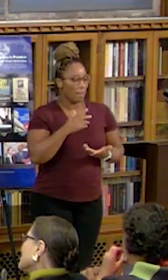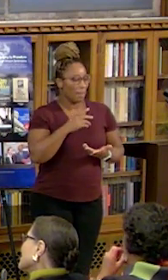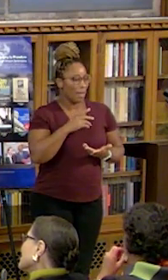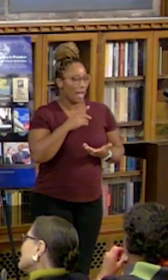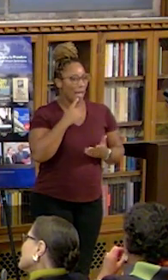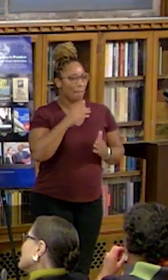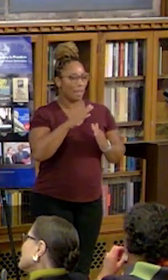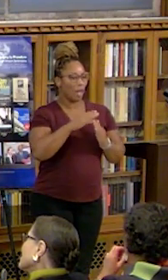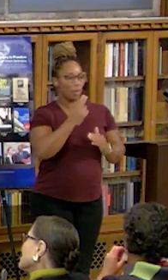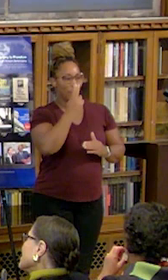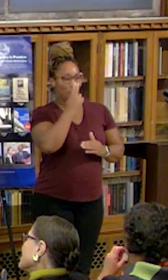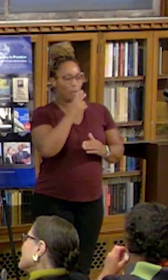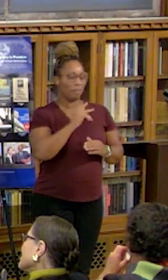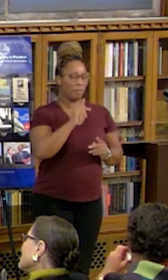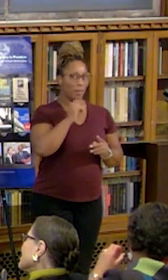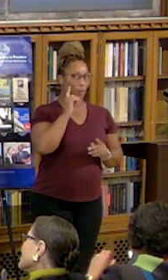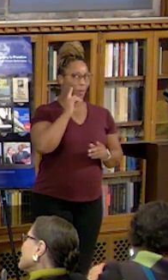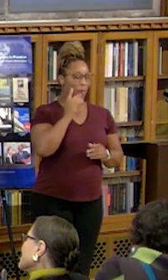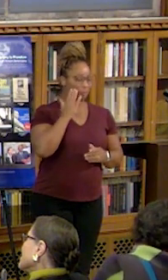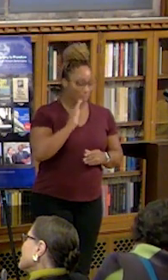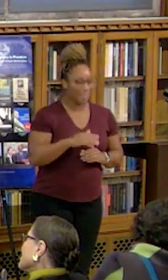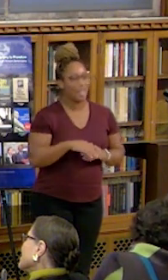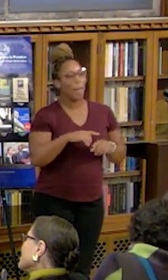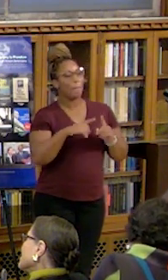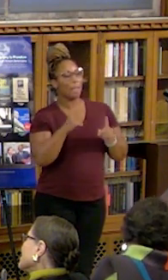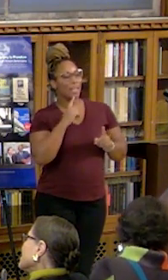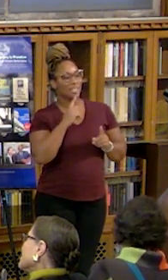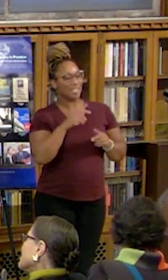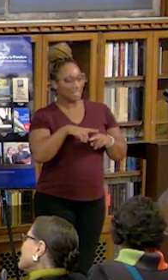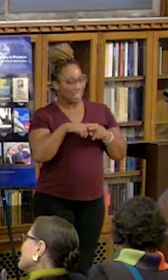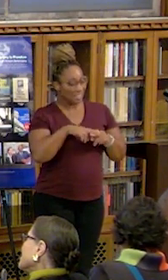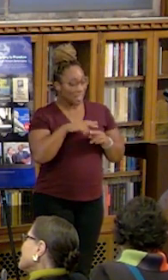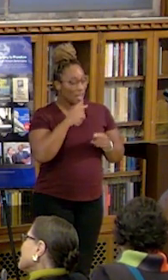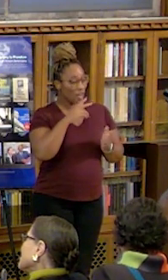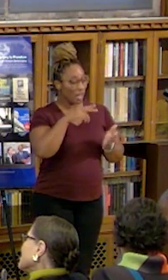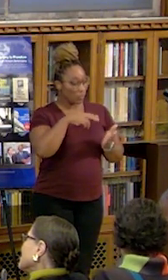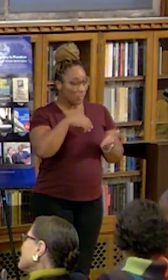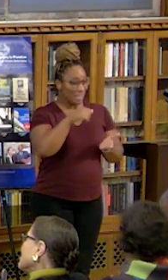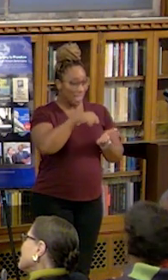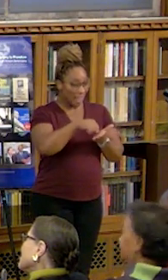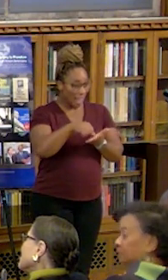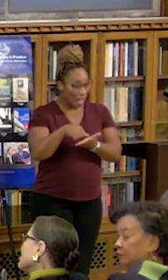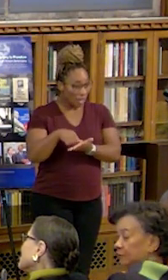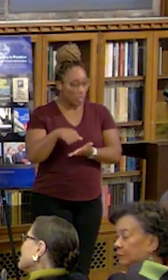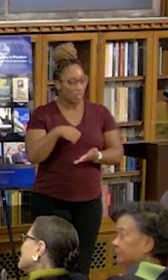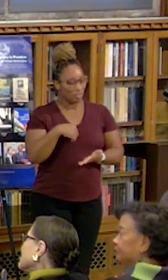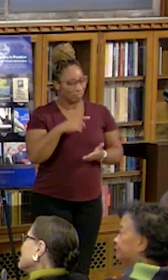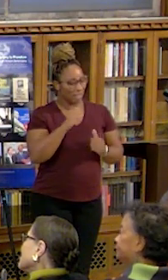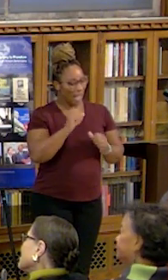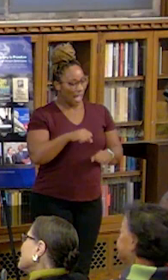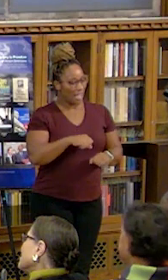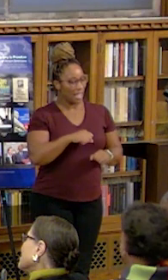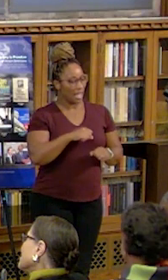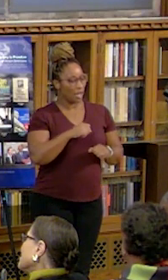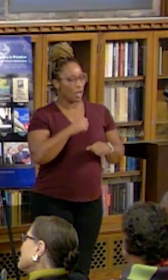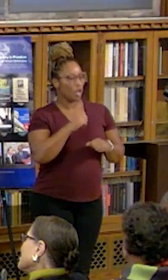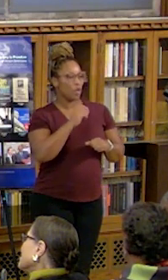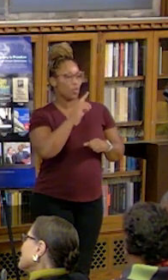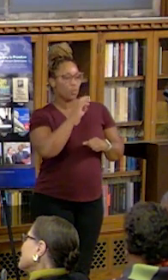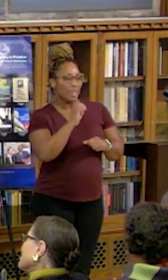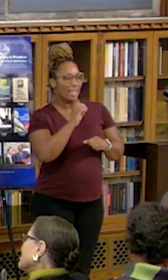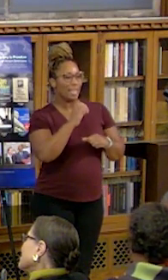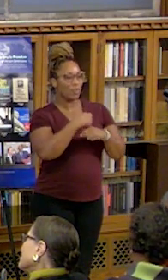the ultimate nerd people just don't realize it but to just sit there and go through those letters and I could actually recreate